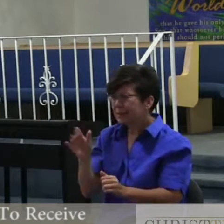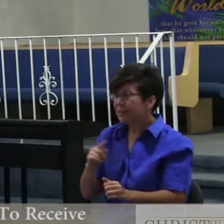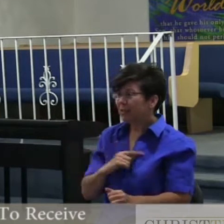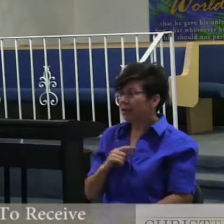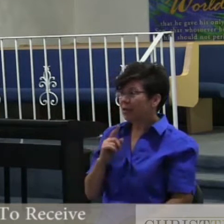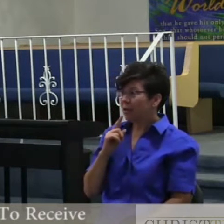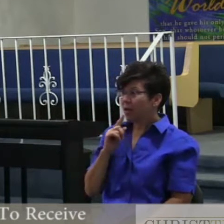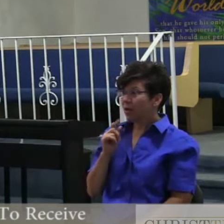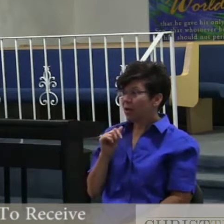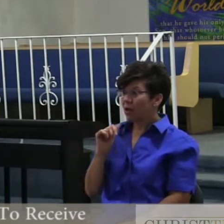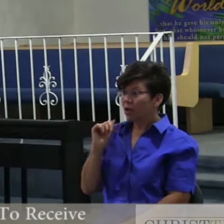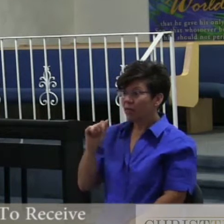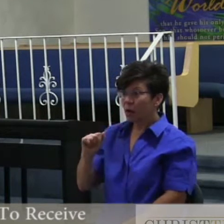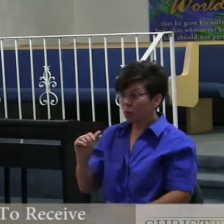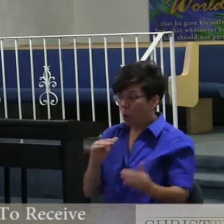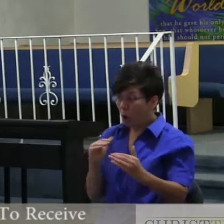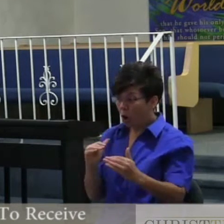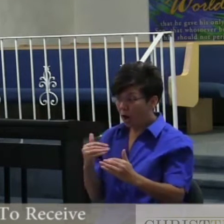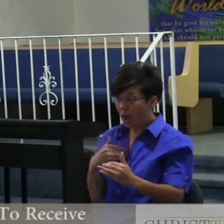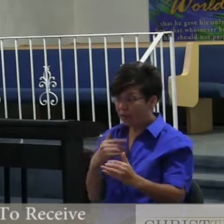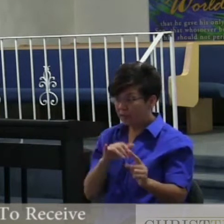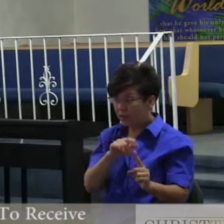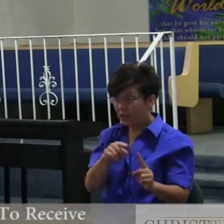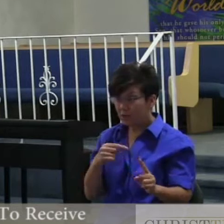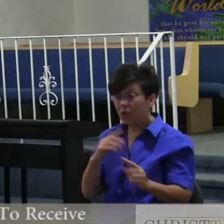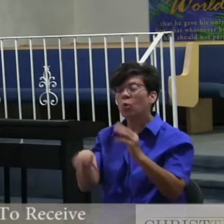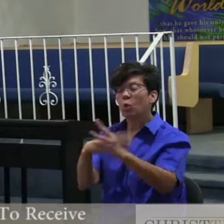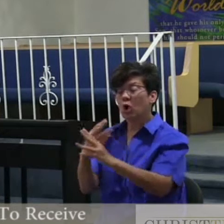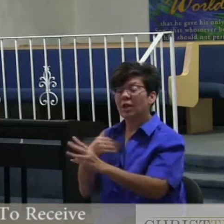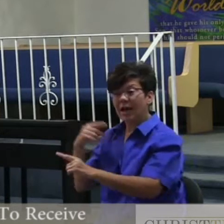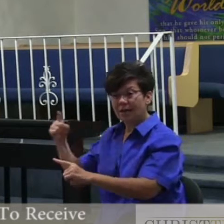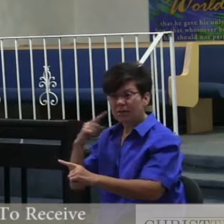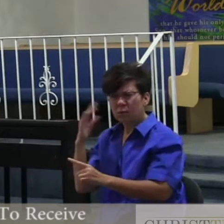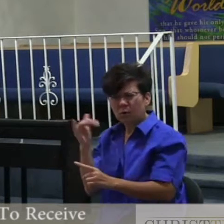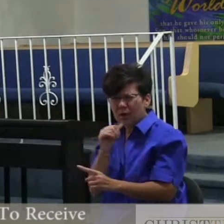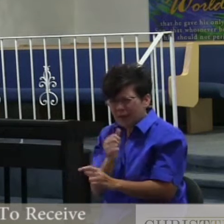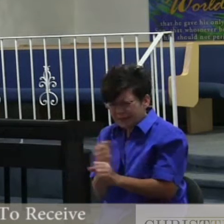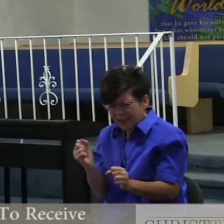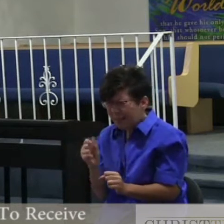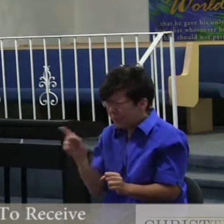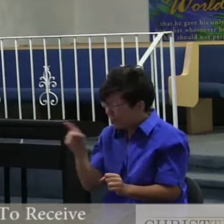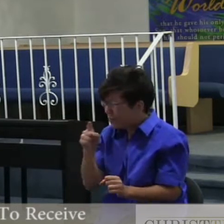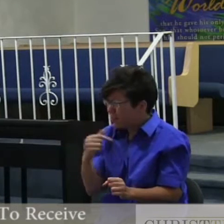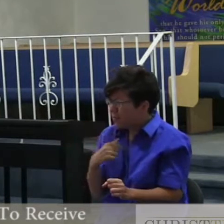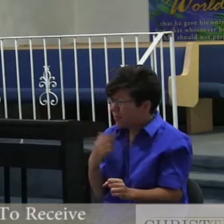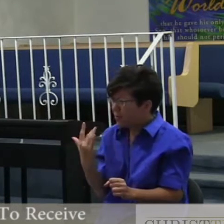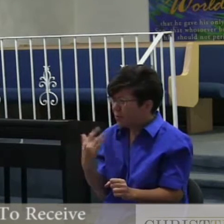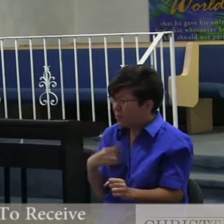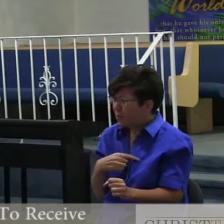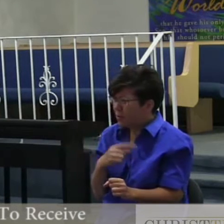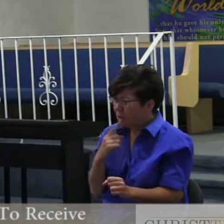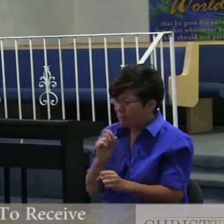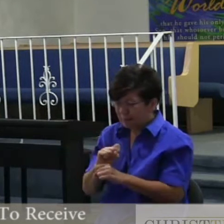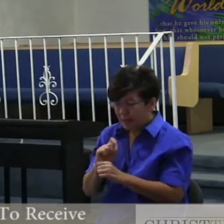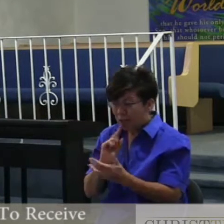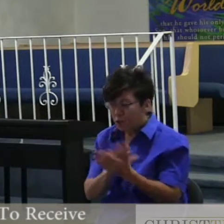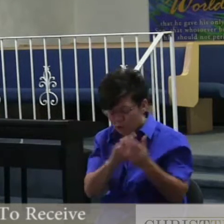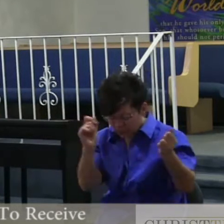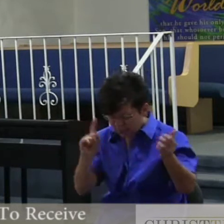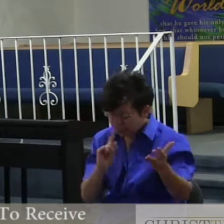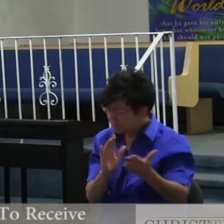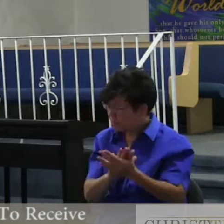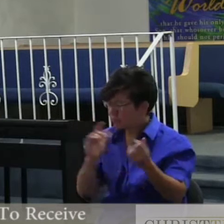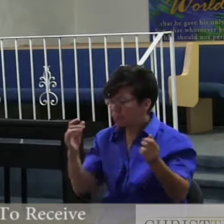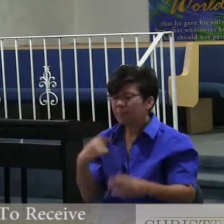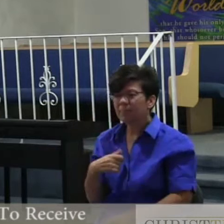world has tests and trials. Why not get saved and let the Holy Ghost to work on you? Where you can, oh hallelujah, where you can have